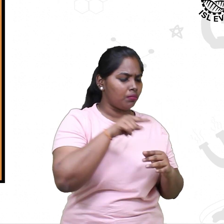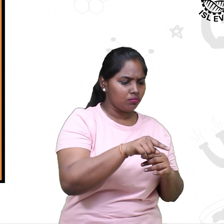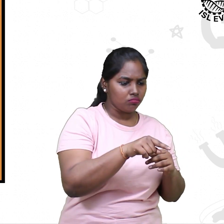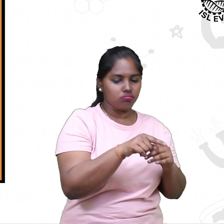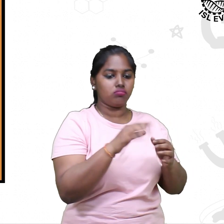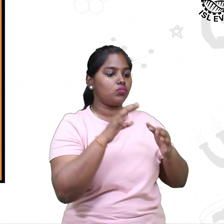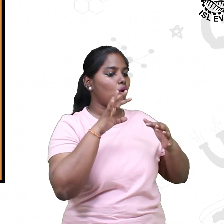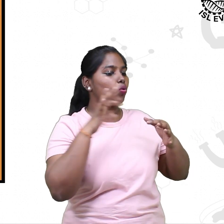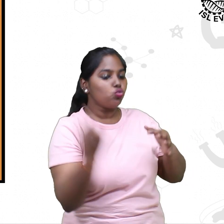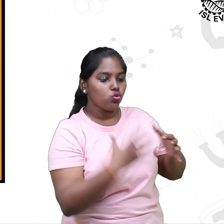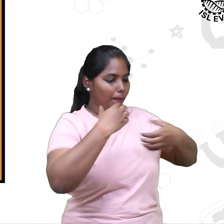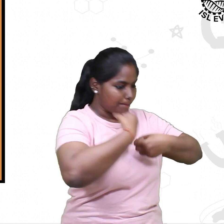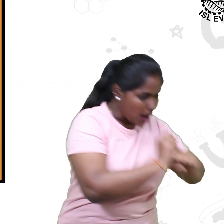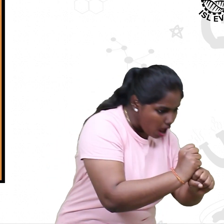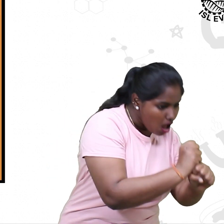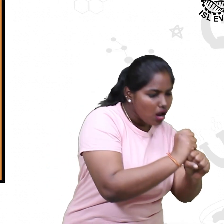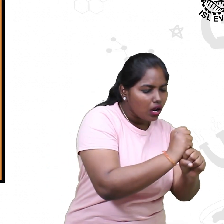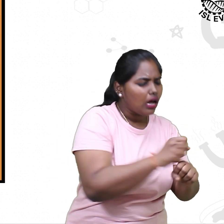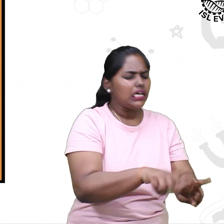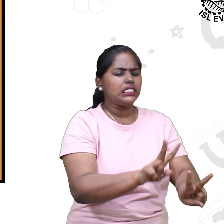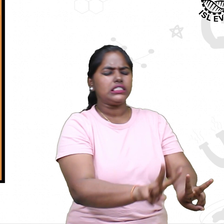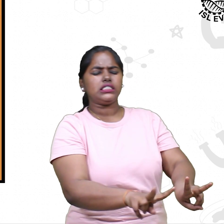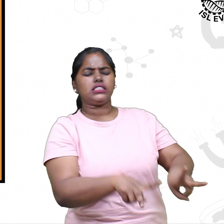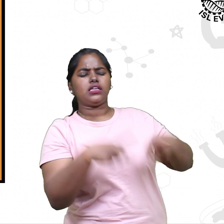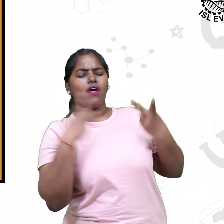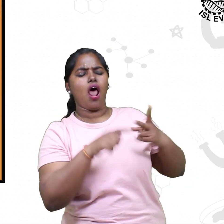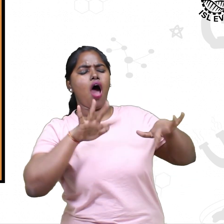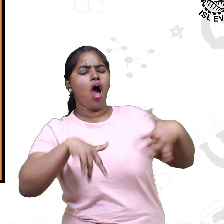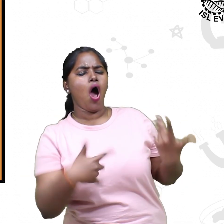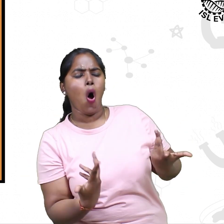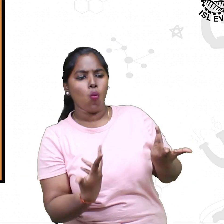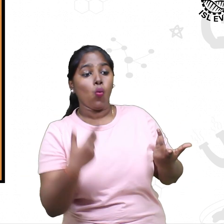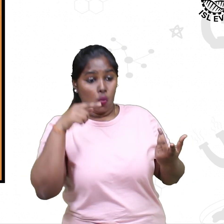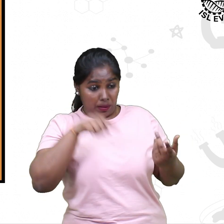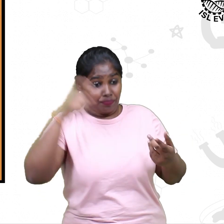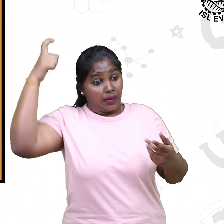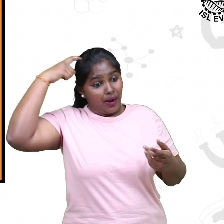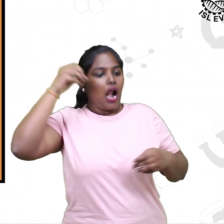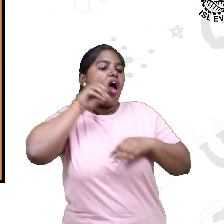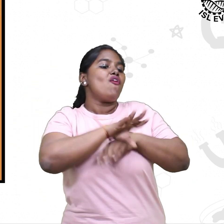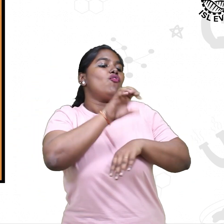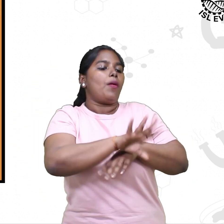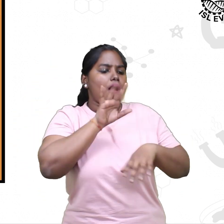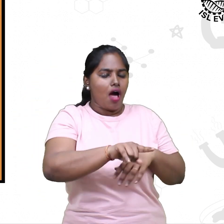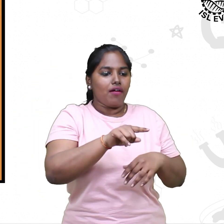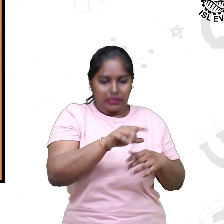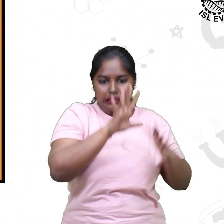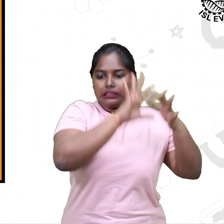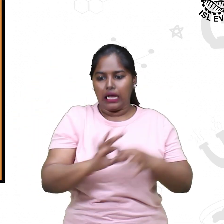to create a difference in the dipole moment. And that is detected by the